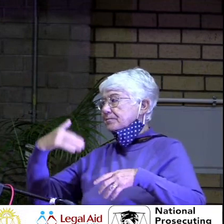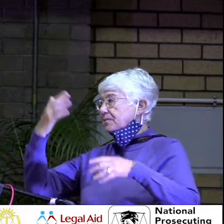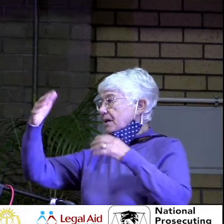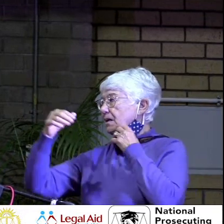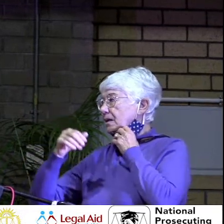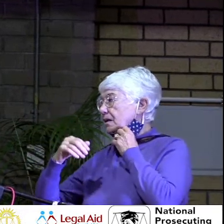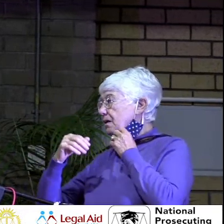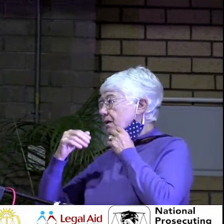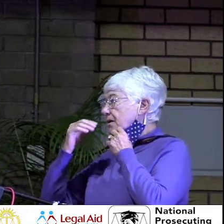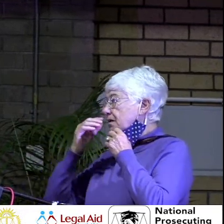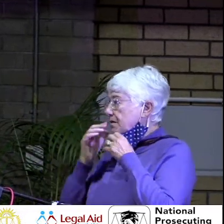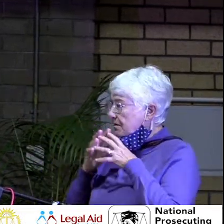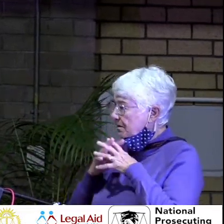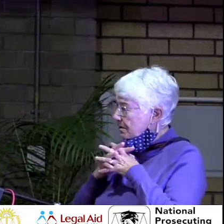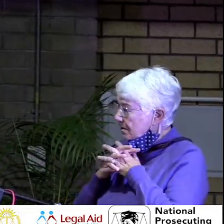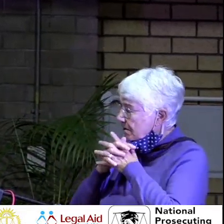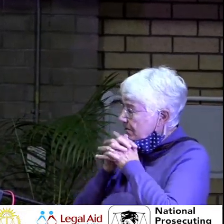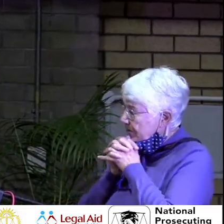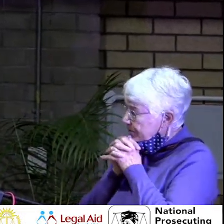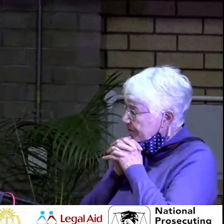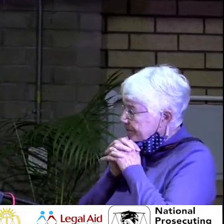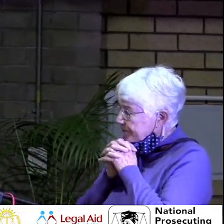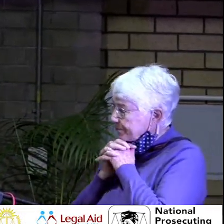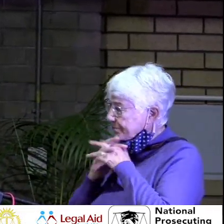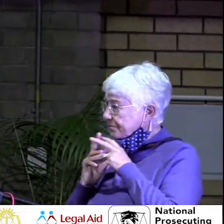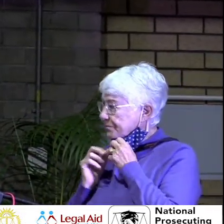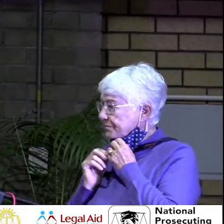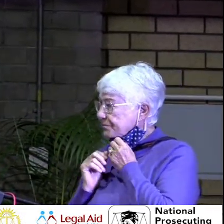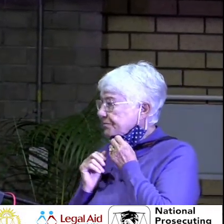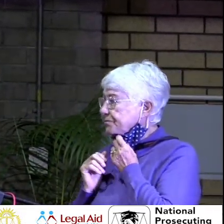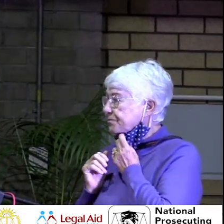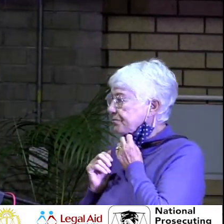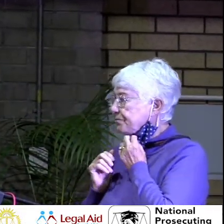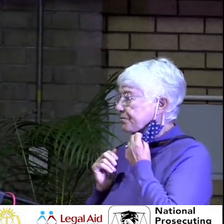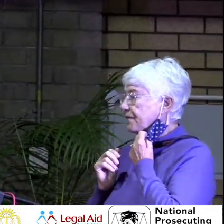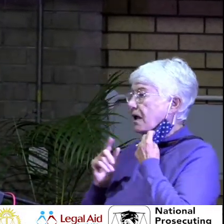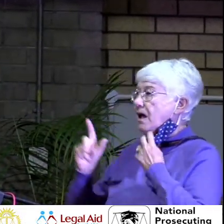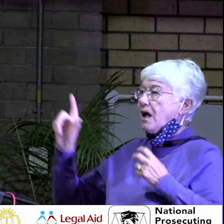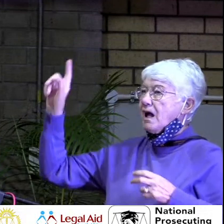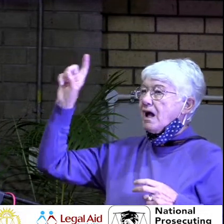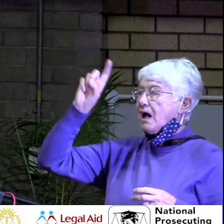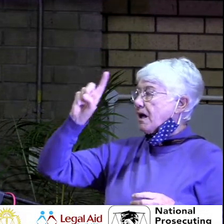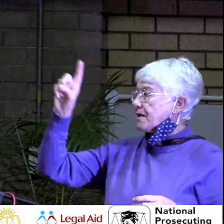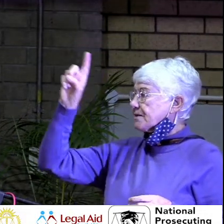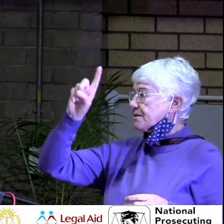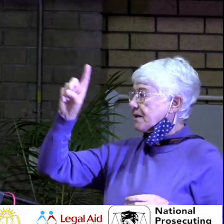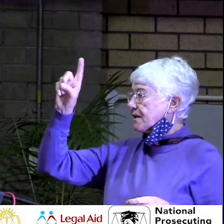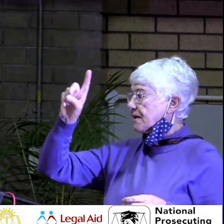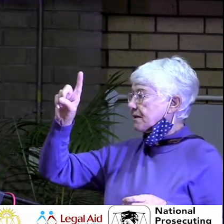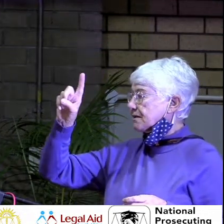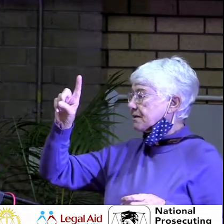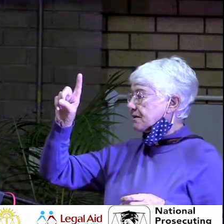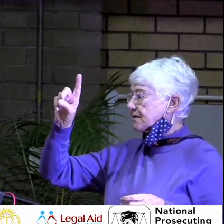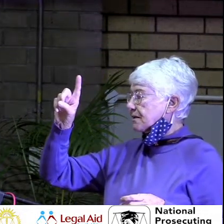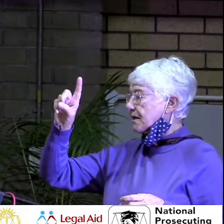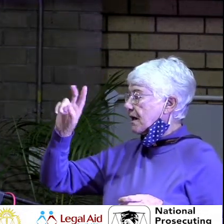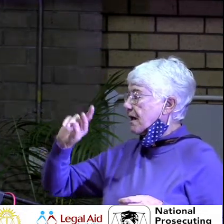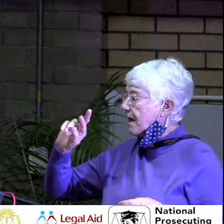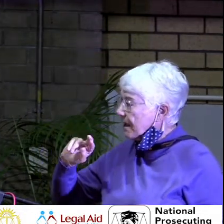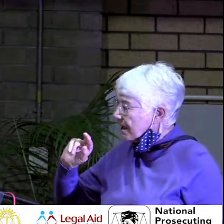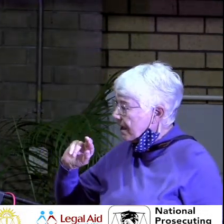have in our midst also our Director General of the Department of Justice,